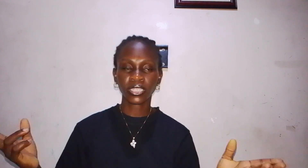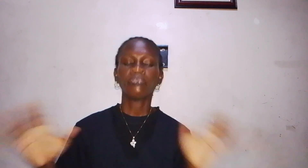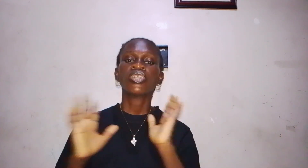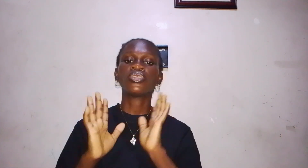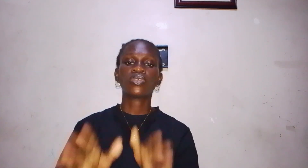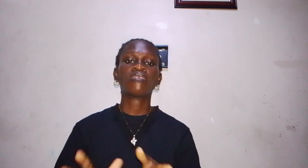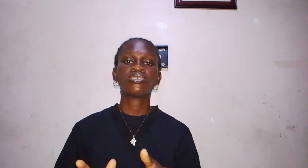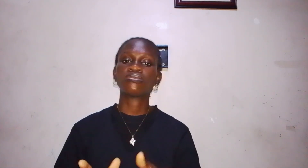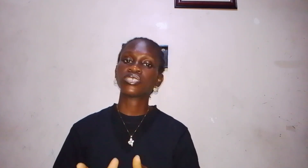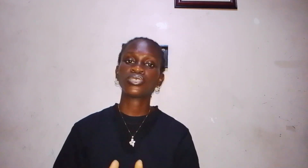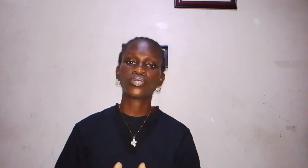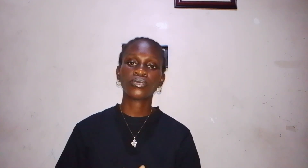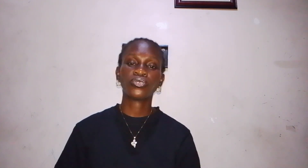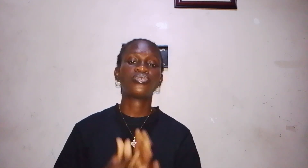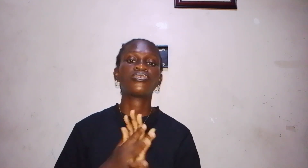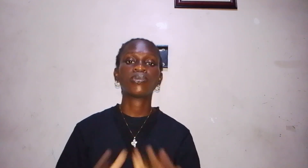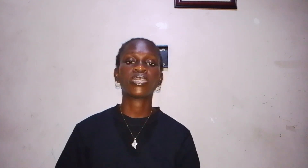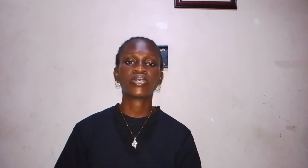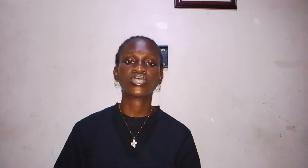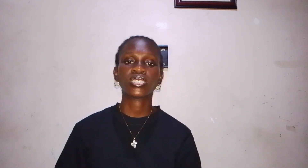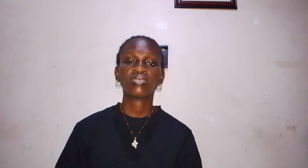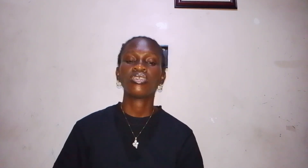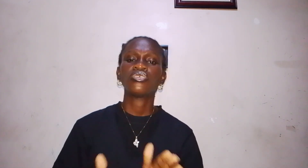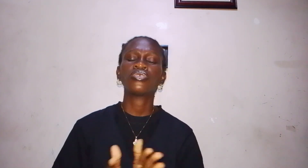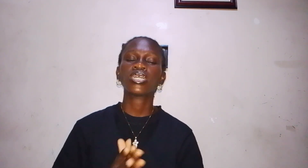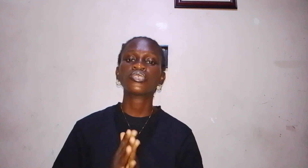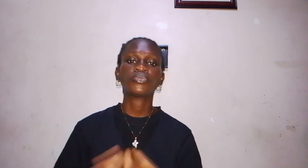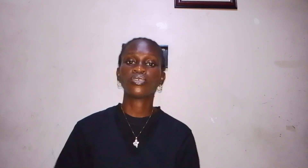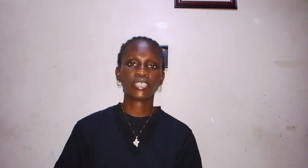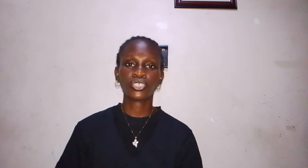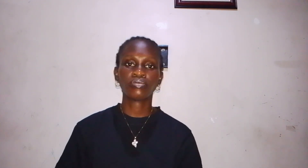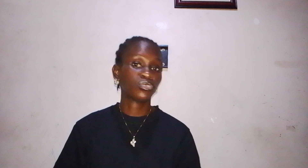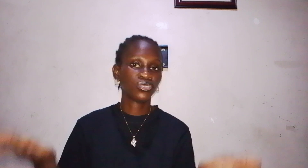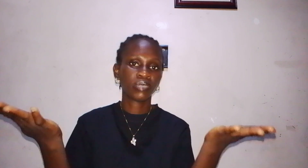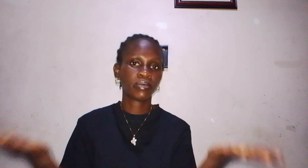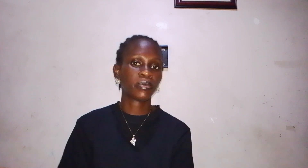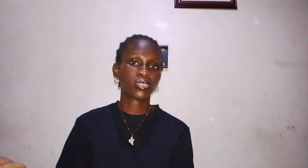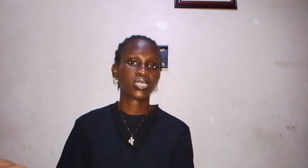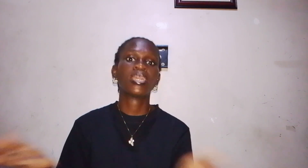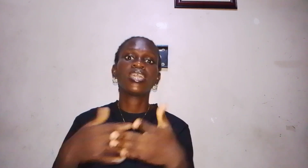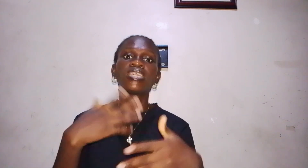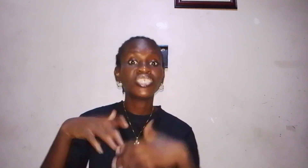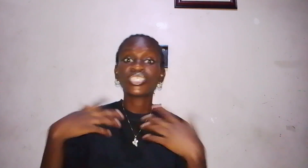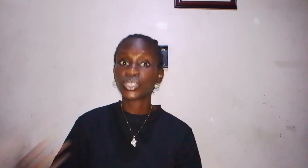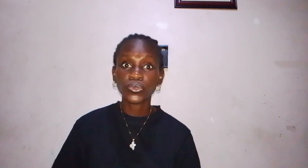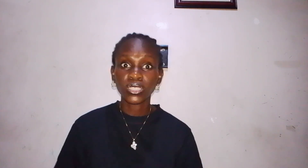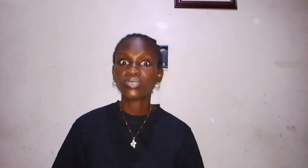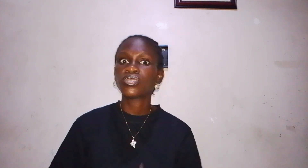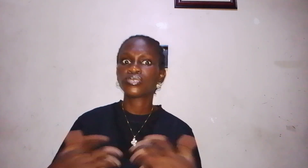head. You are having a conversation with someone, you don't remember a particular sign. You can't stop your conversation because you don't remember a particular sign. If the gist is sweet, you will